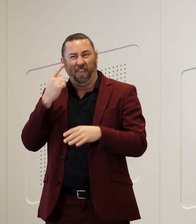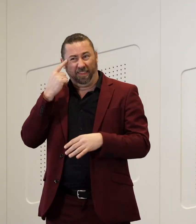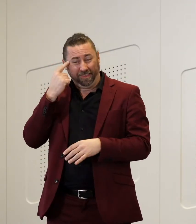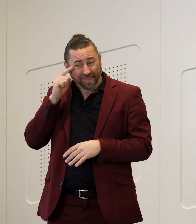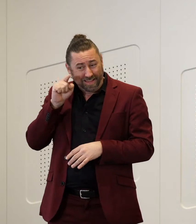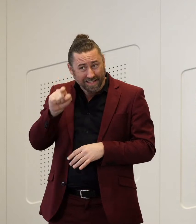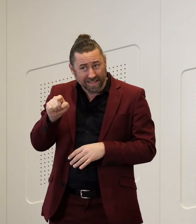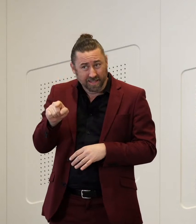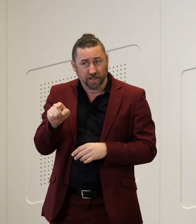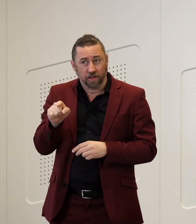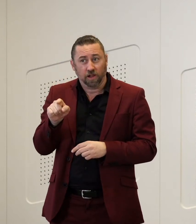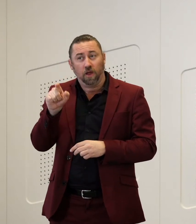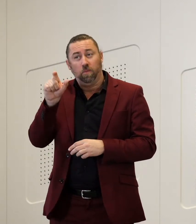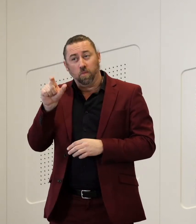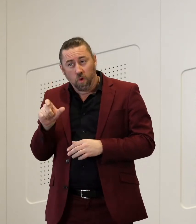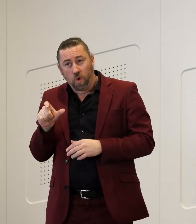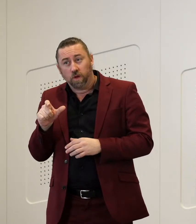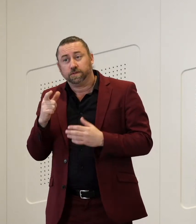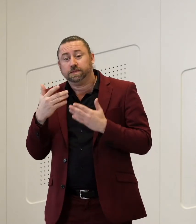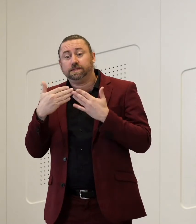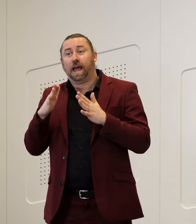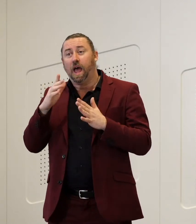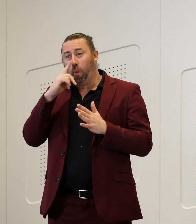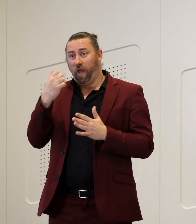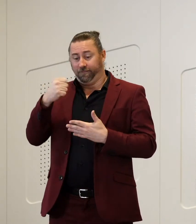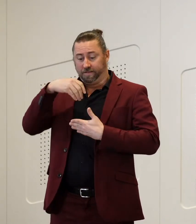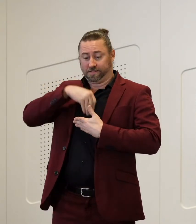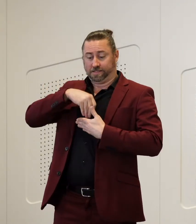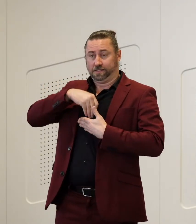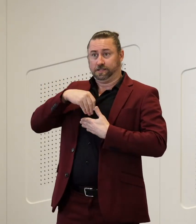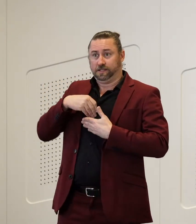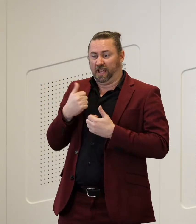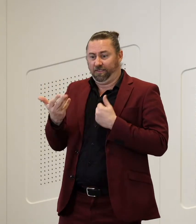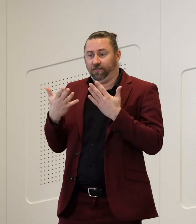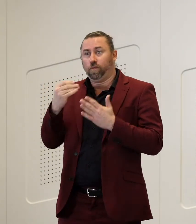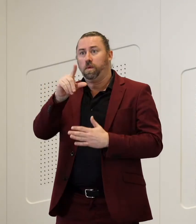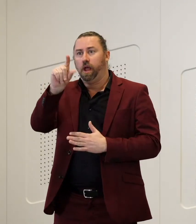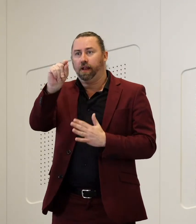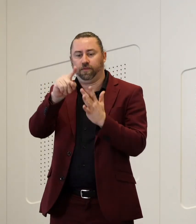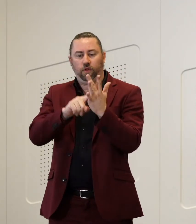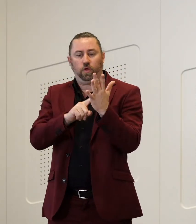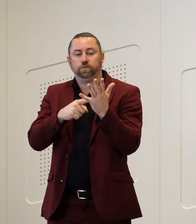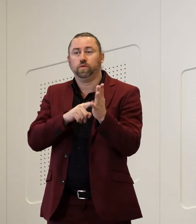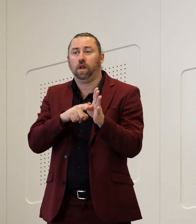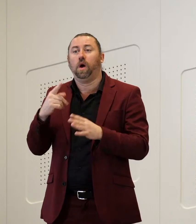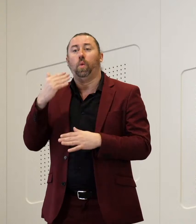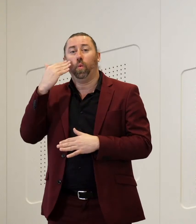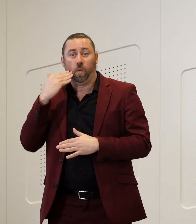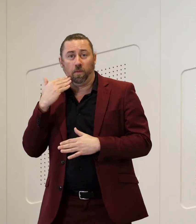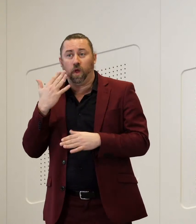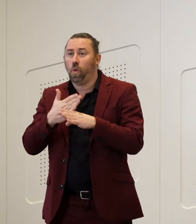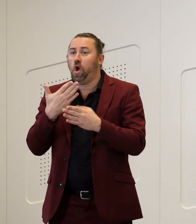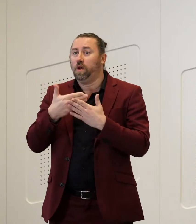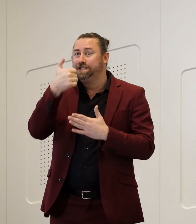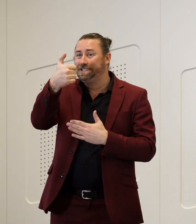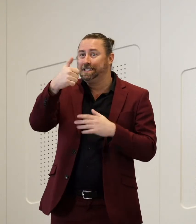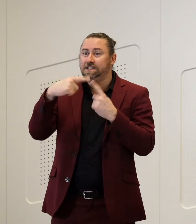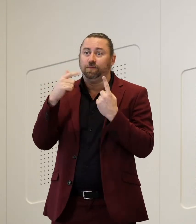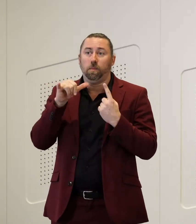was possibly infectious from the 11th of July. She crewed 6 flights during that